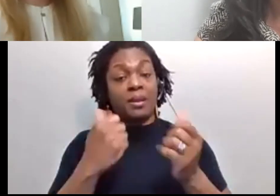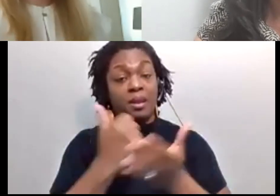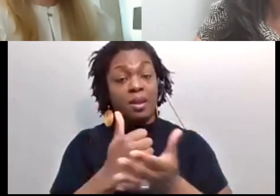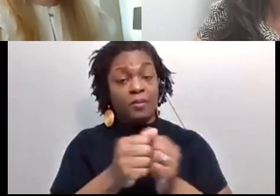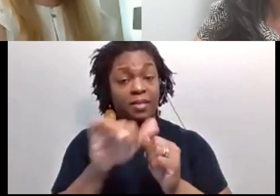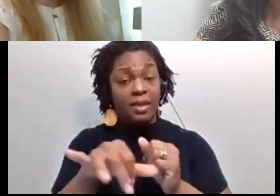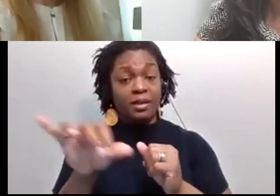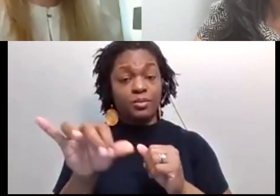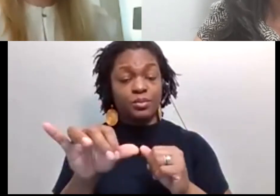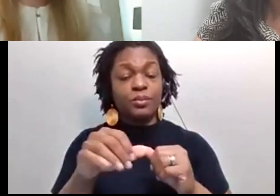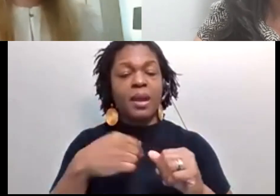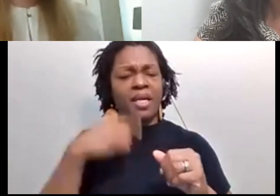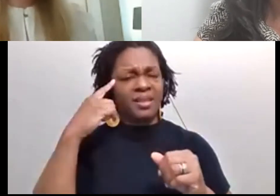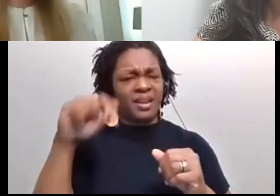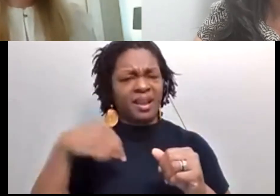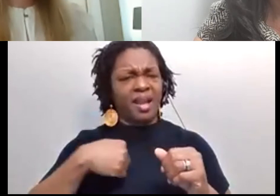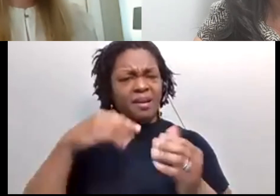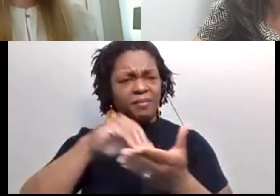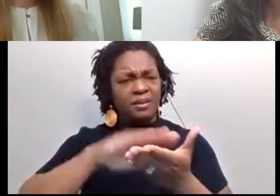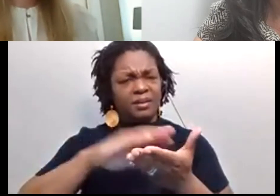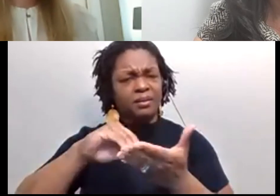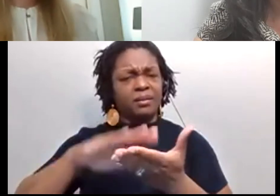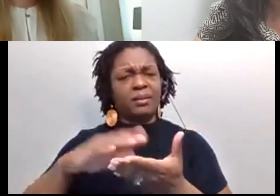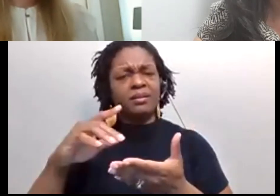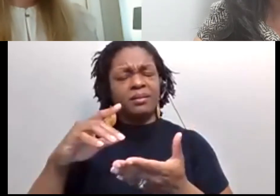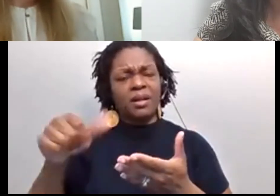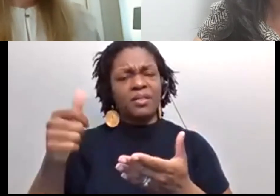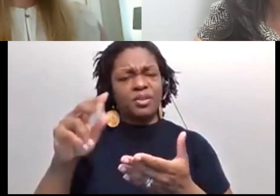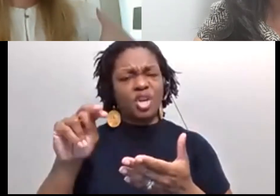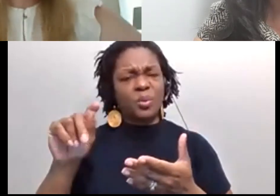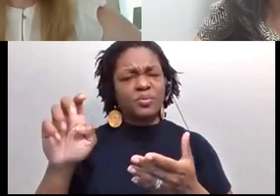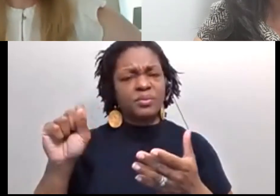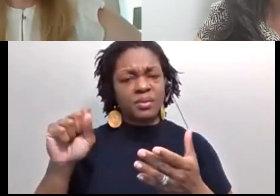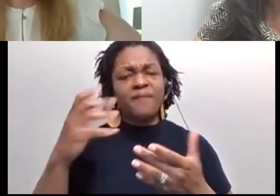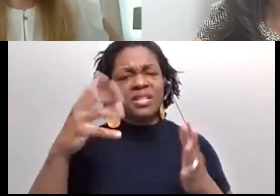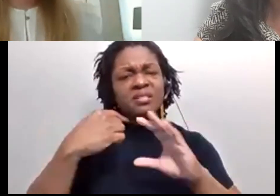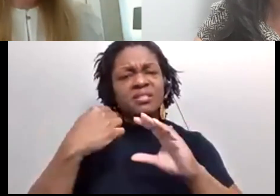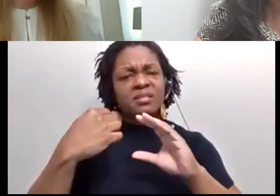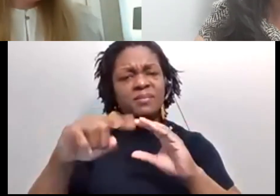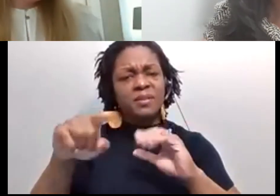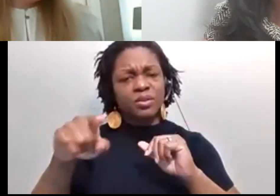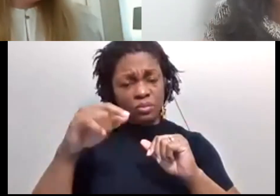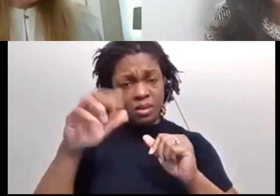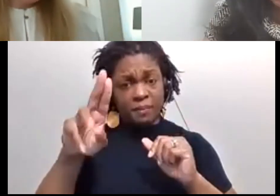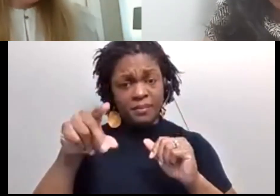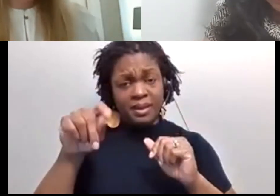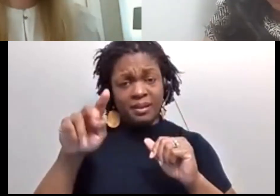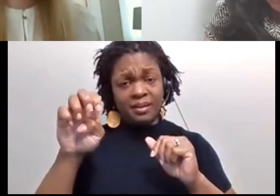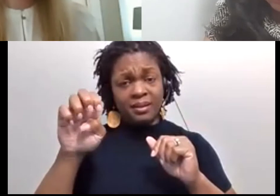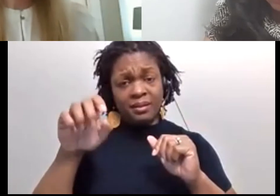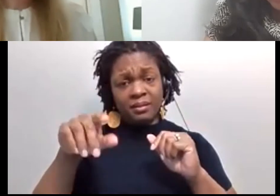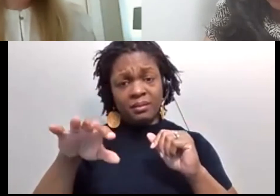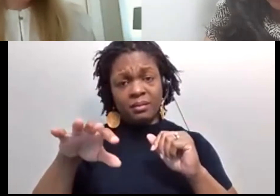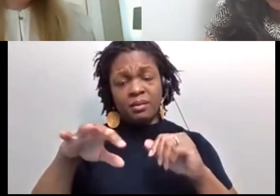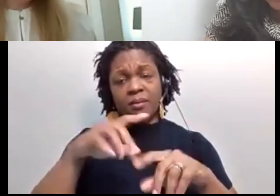and I think I made a note on some of those other ones that I sent you, the update. But if we could